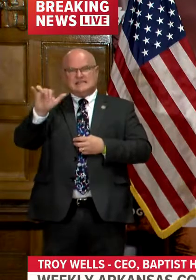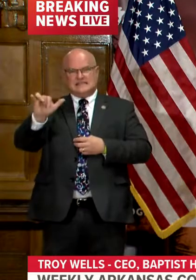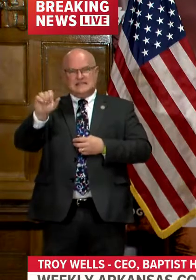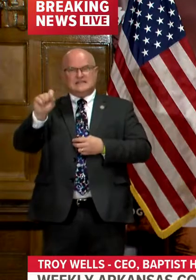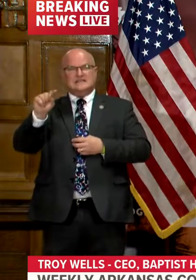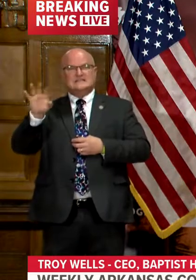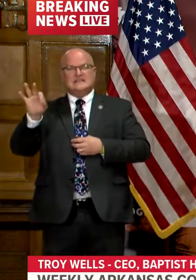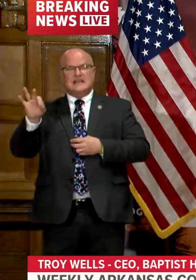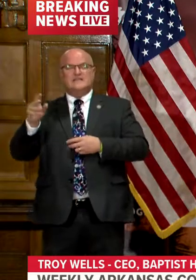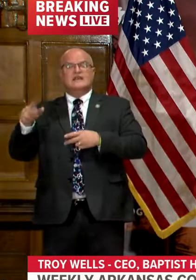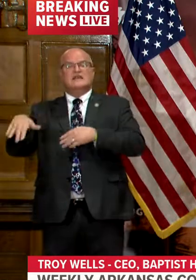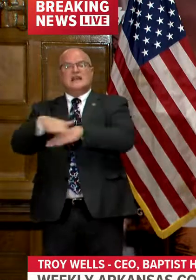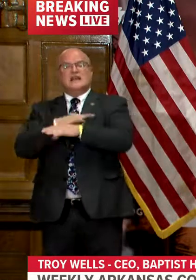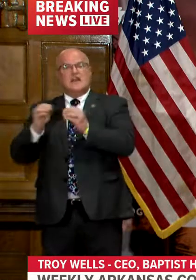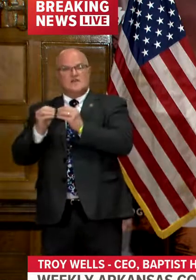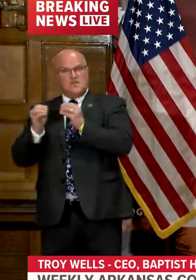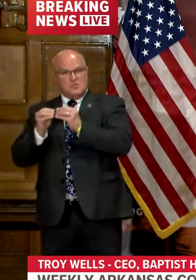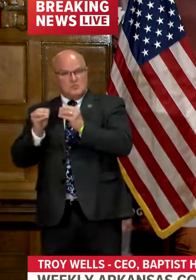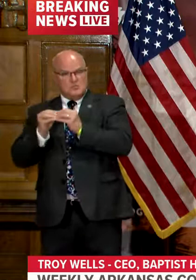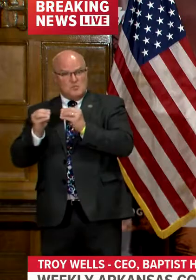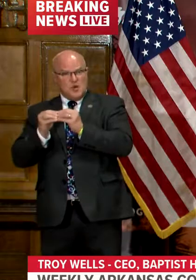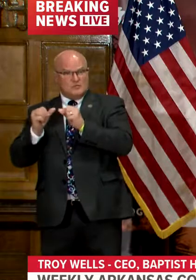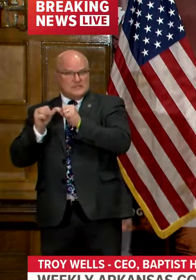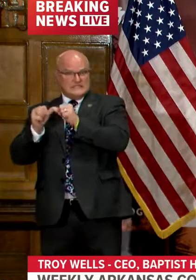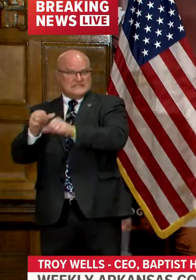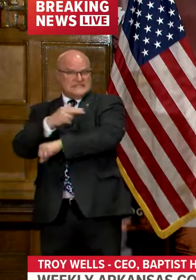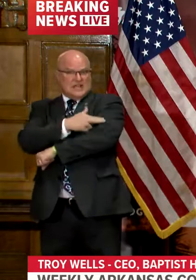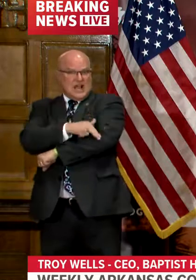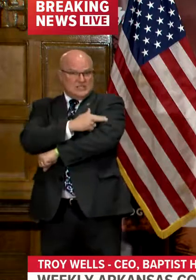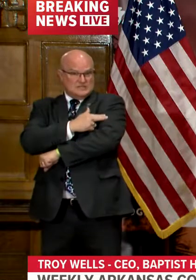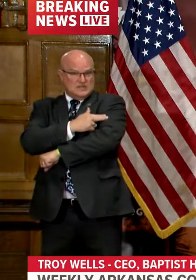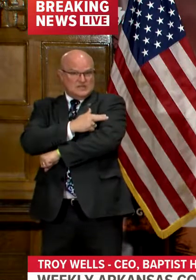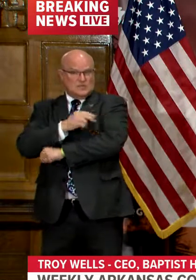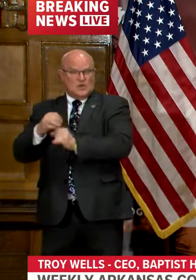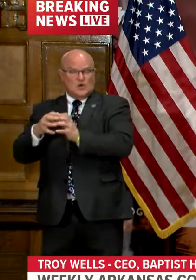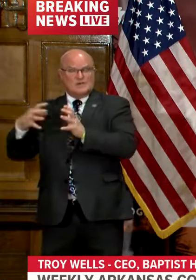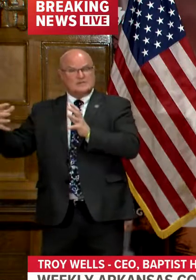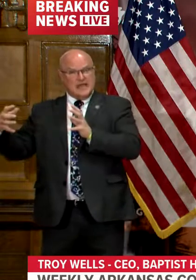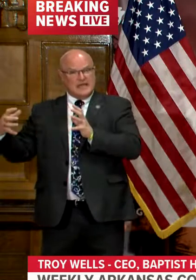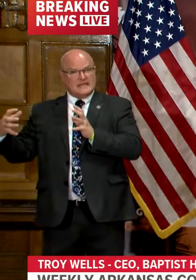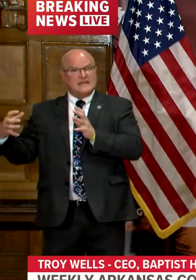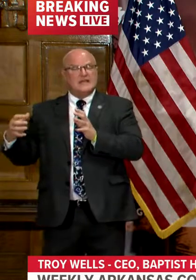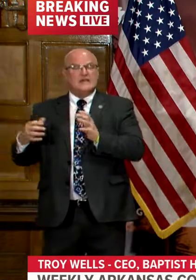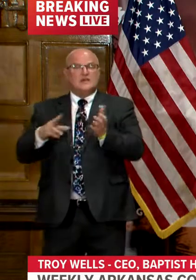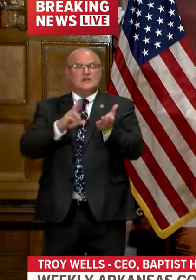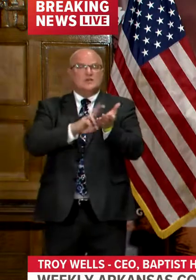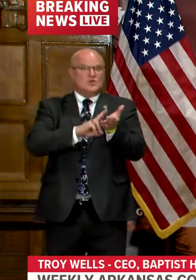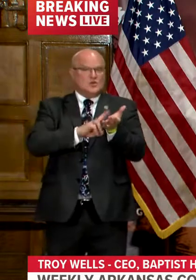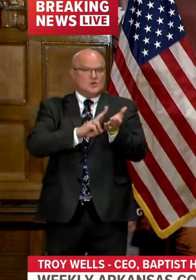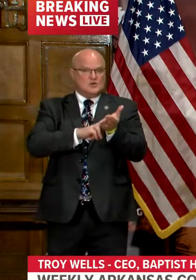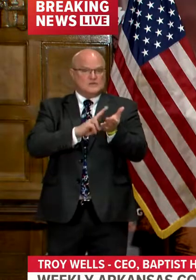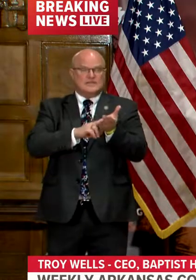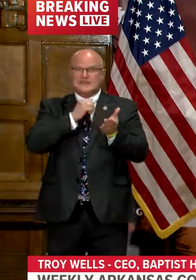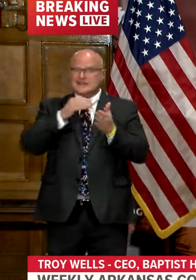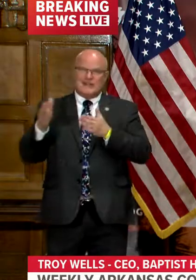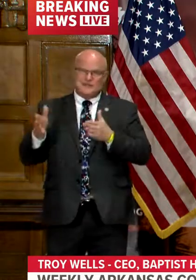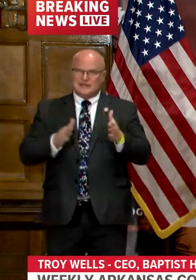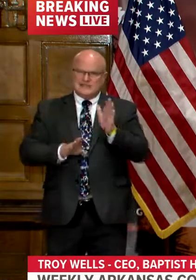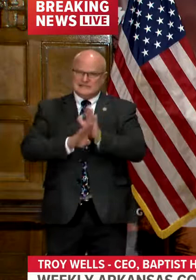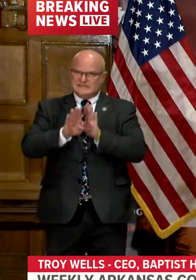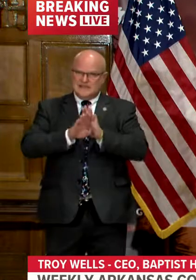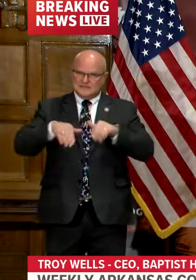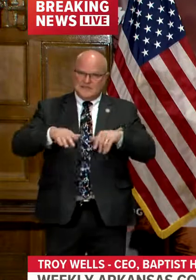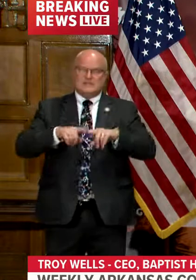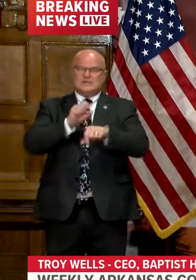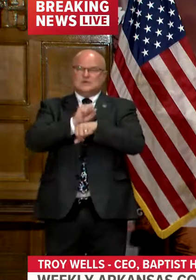can stretch to cover more in the existing hospitals where we're expanding. Nursing, we don't have that plan fully developed